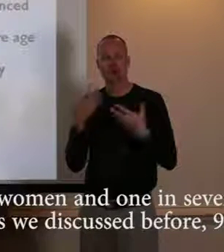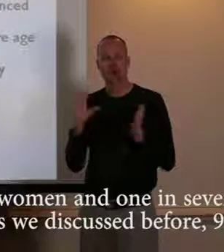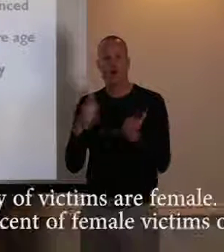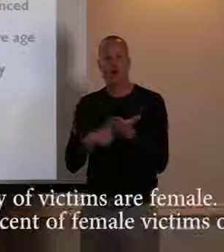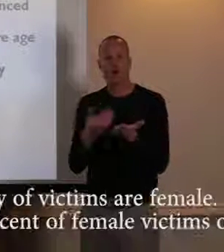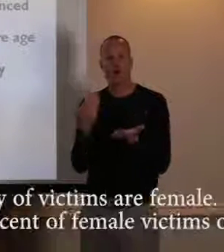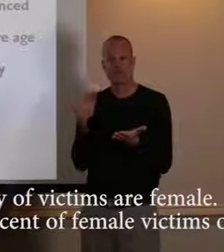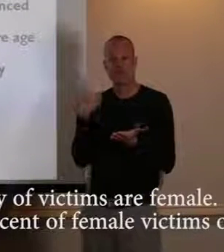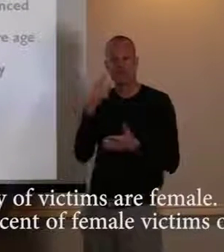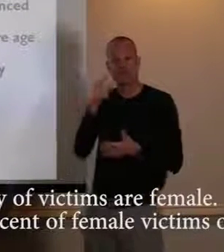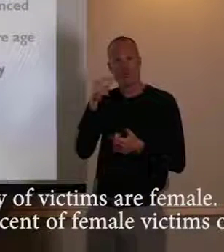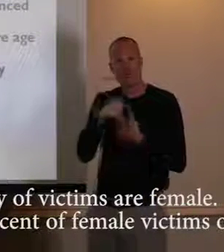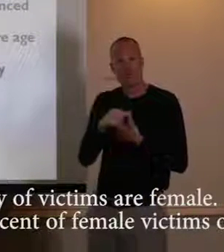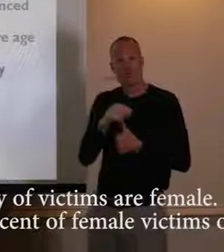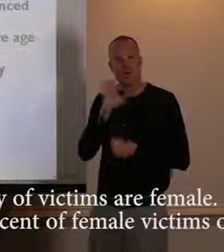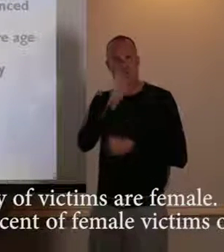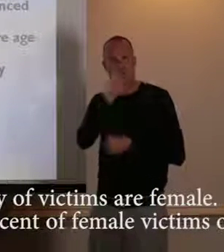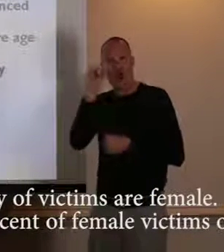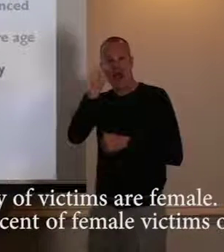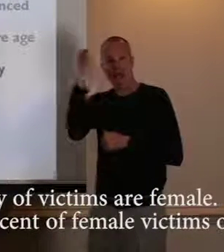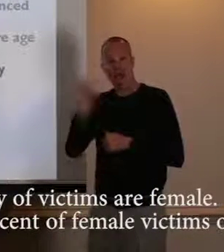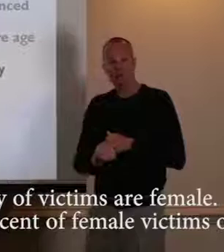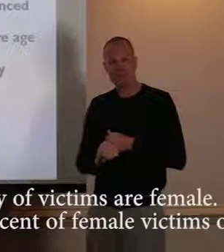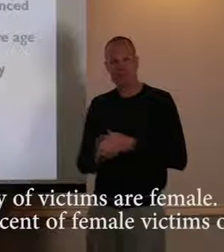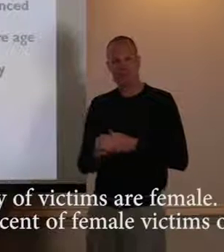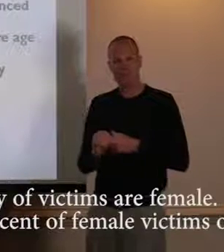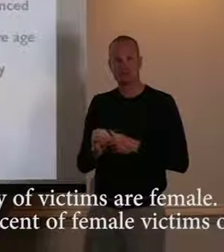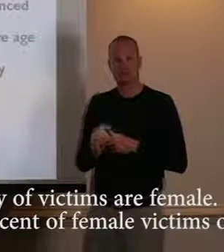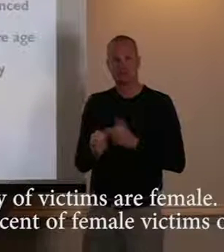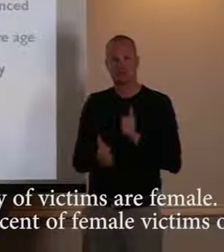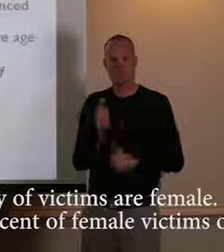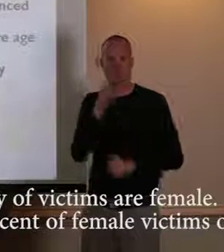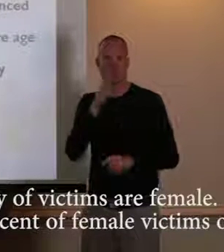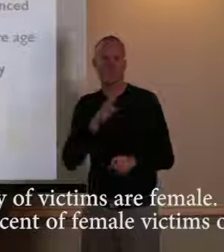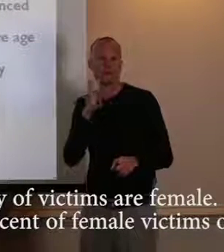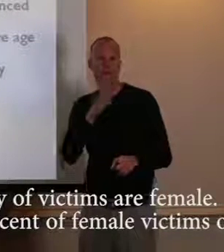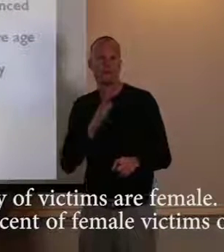90%, the vast majority of victims are female.